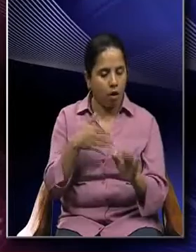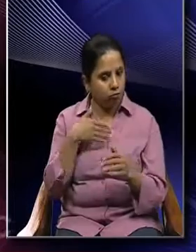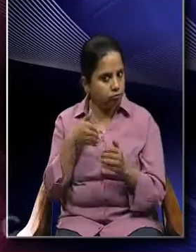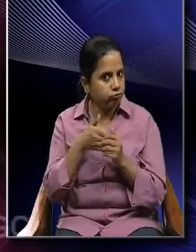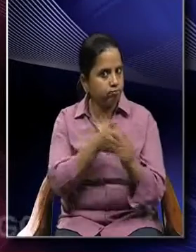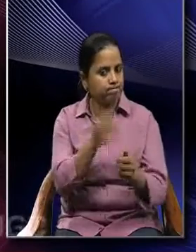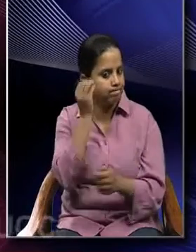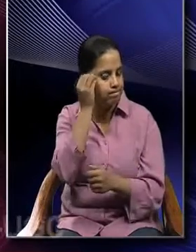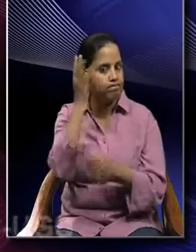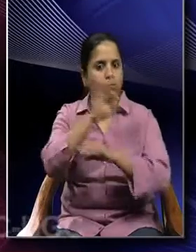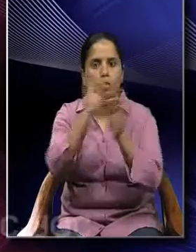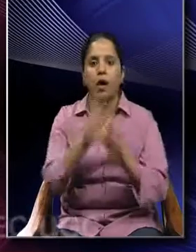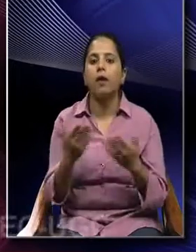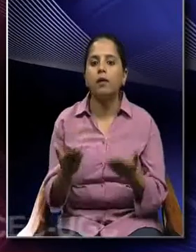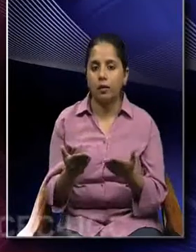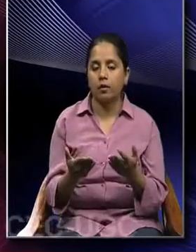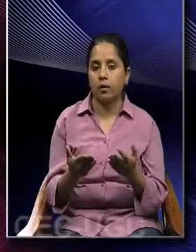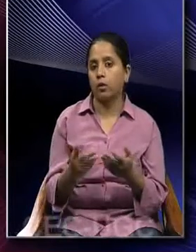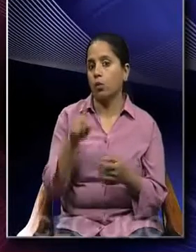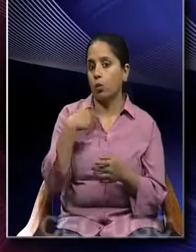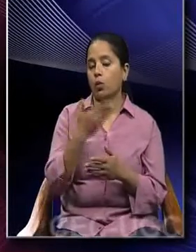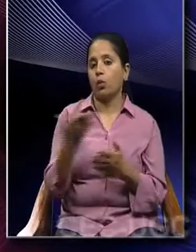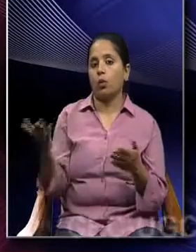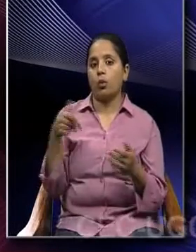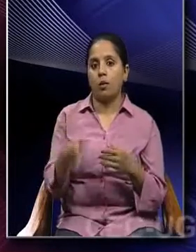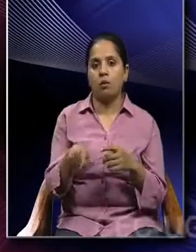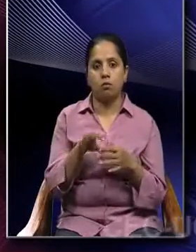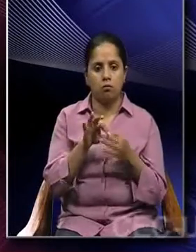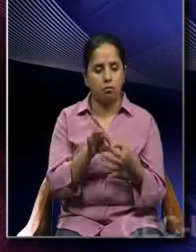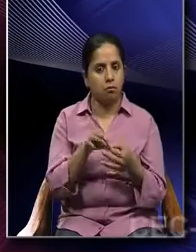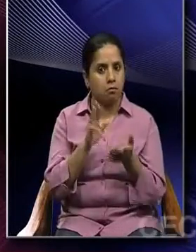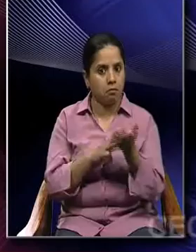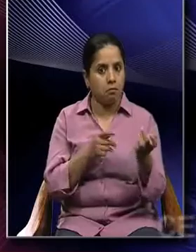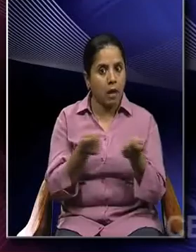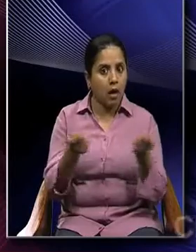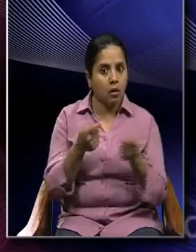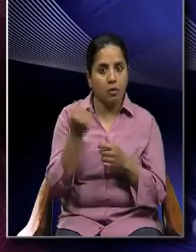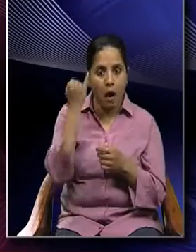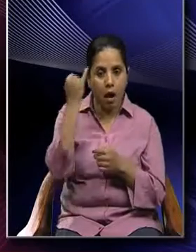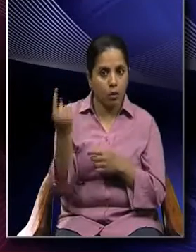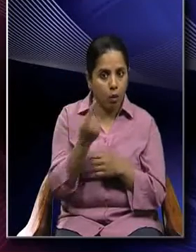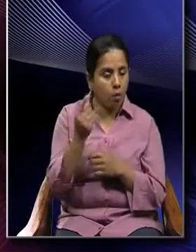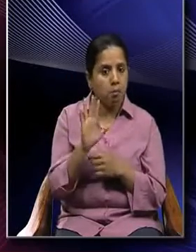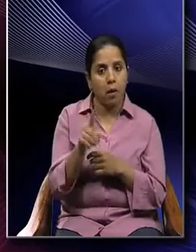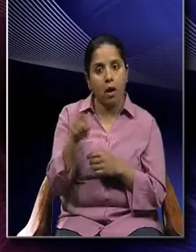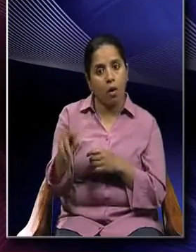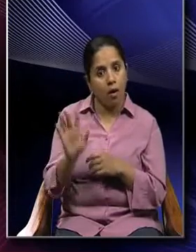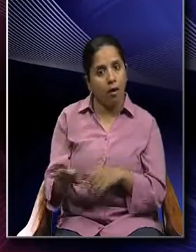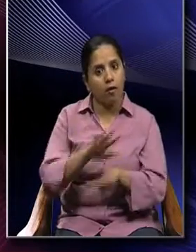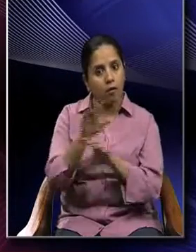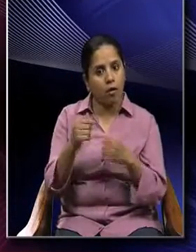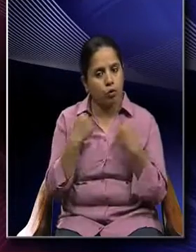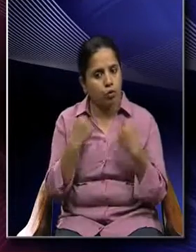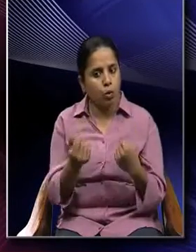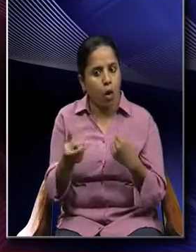their wisdom, who not only stick to the management principles and ideas, but also have the courage to